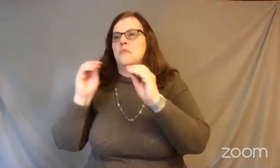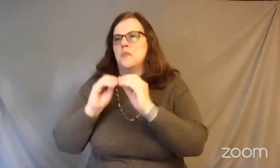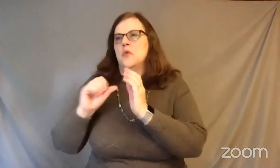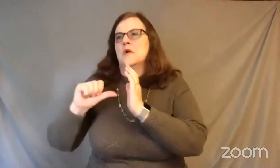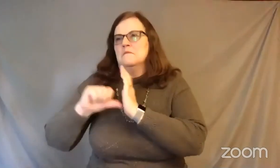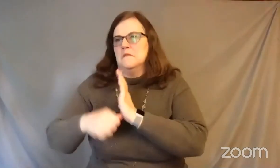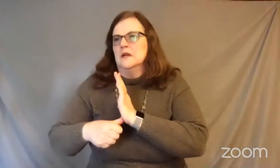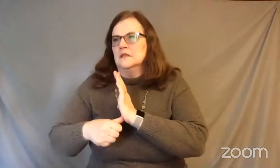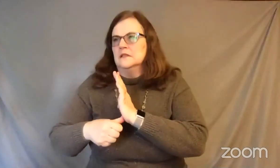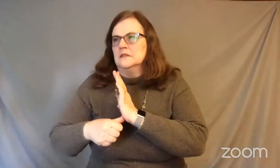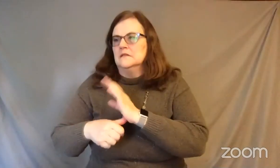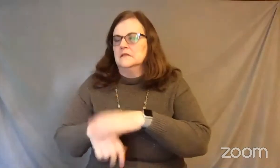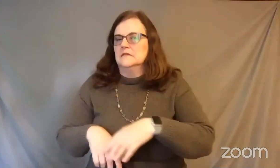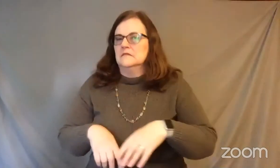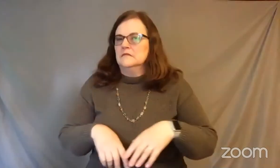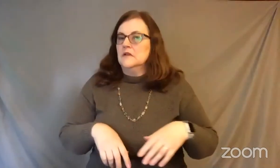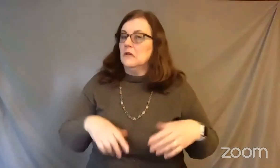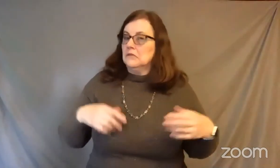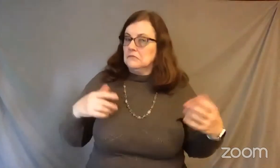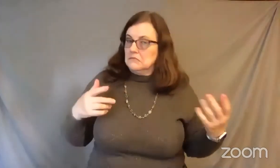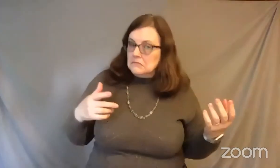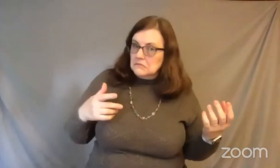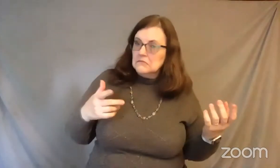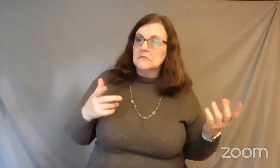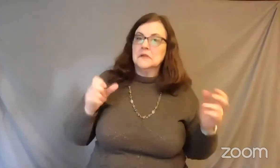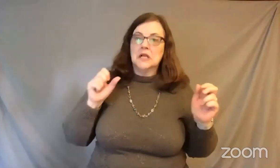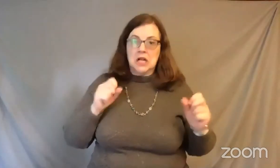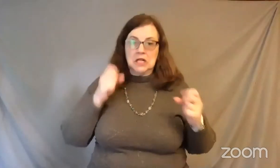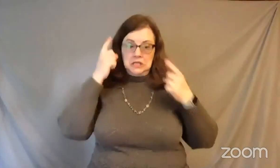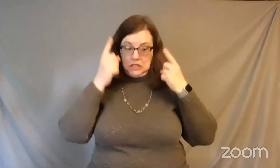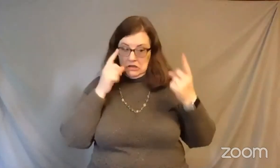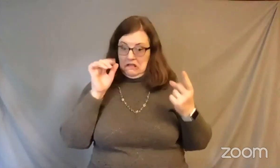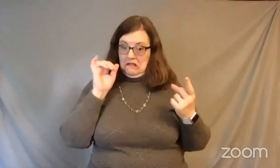acquired earlier and that marked features will be acquired later.